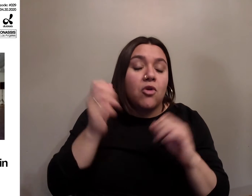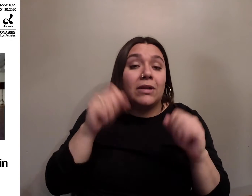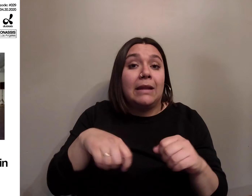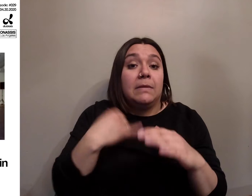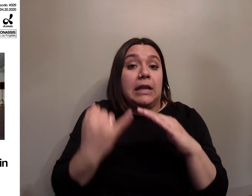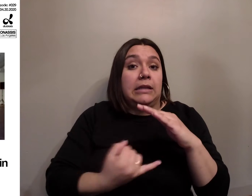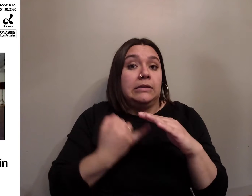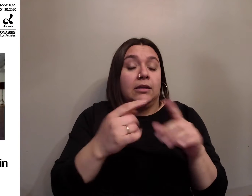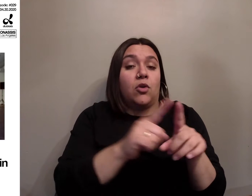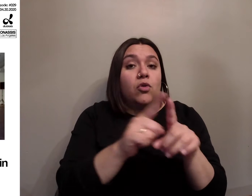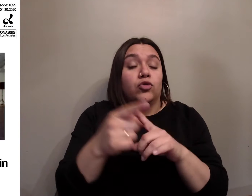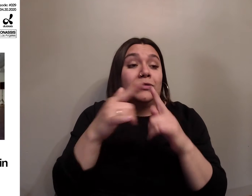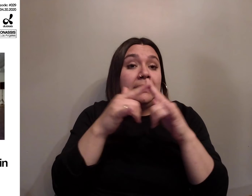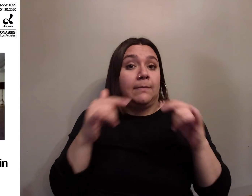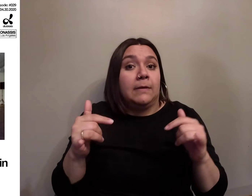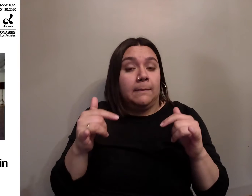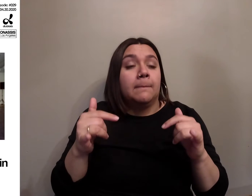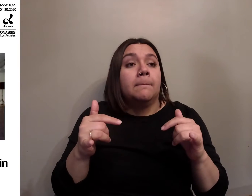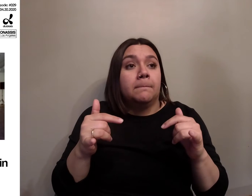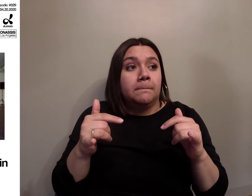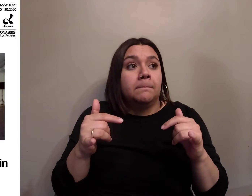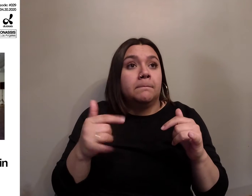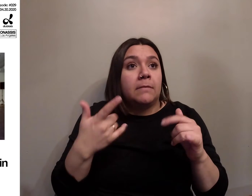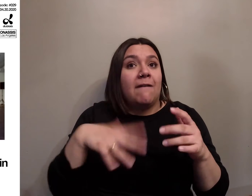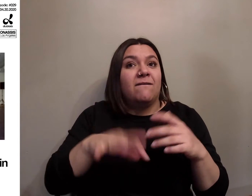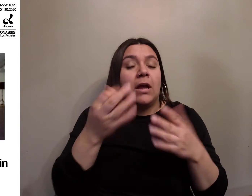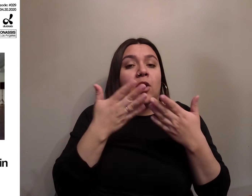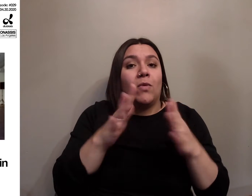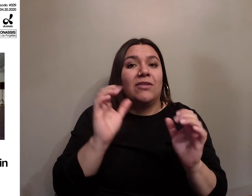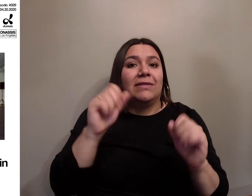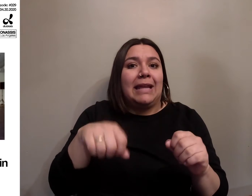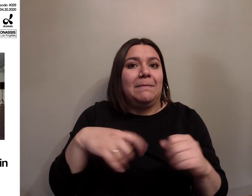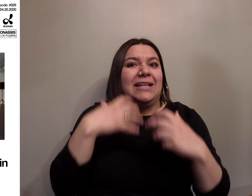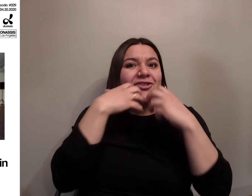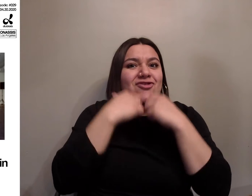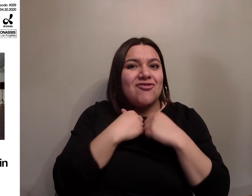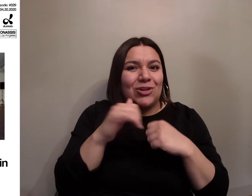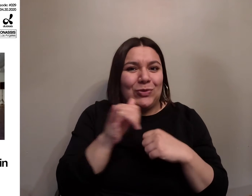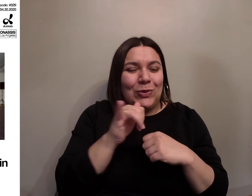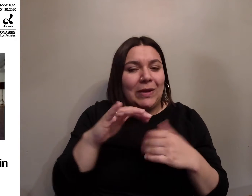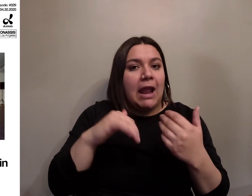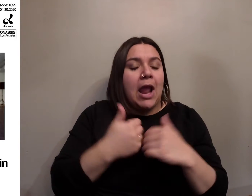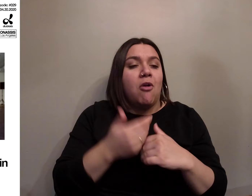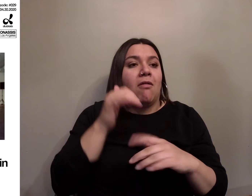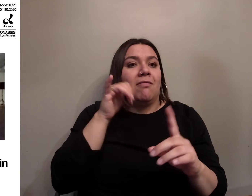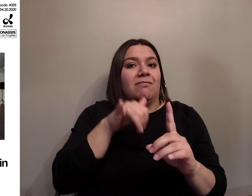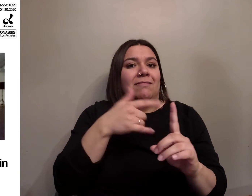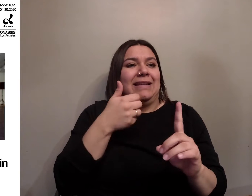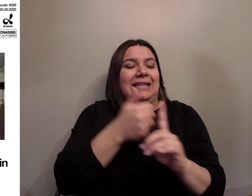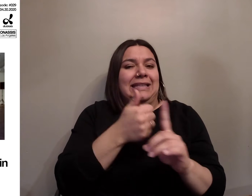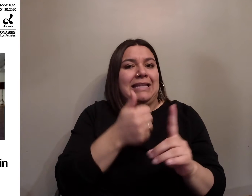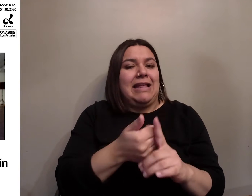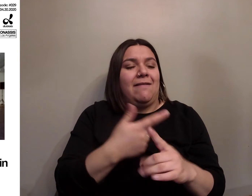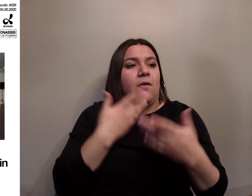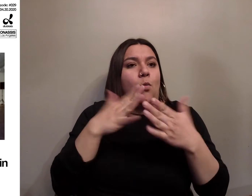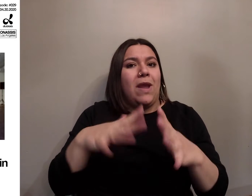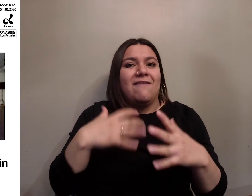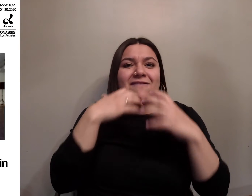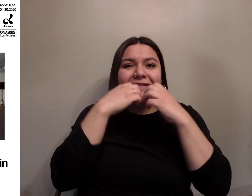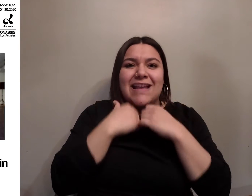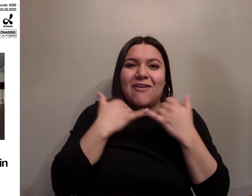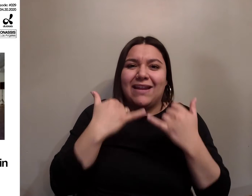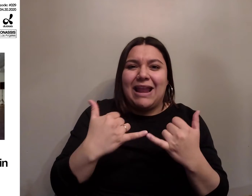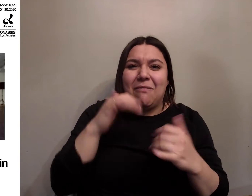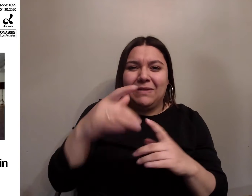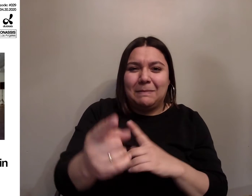to be isolated and at the same time find ways to be caring, and how that is in itself an act of care in